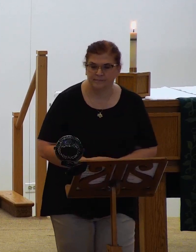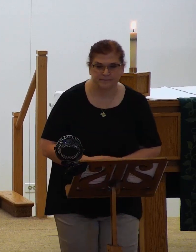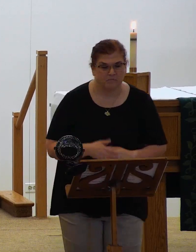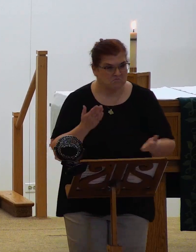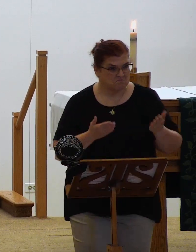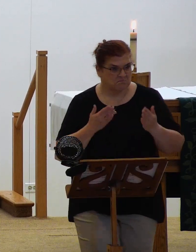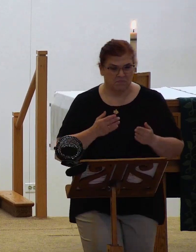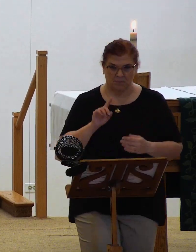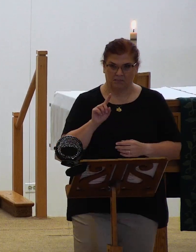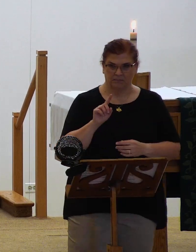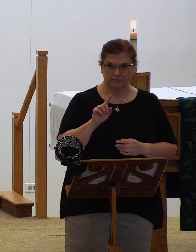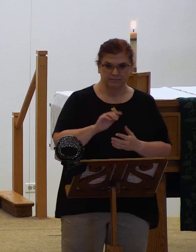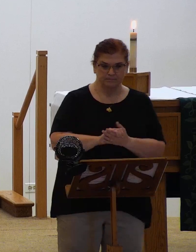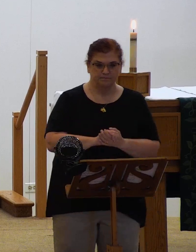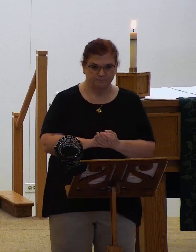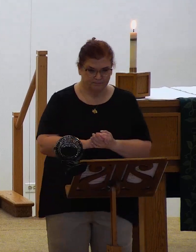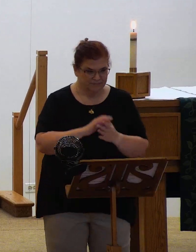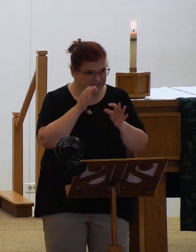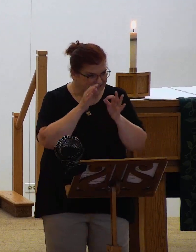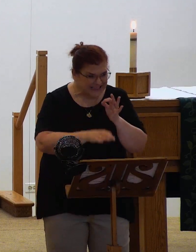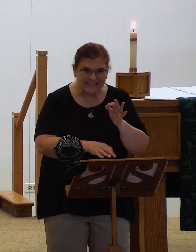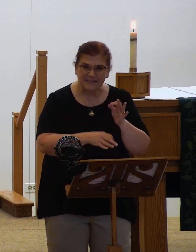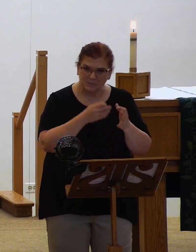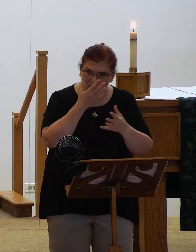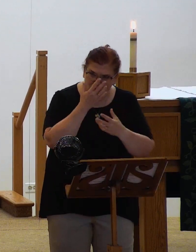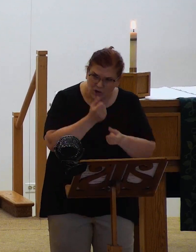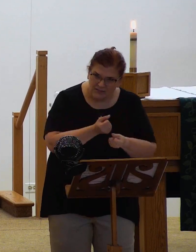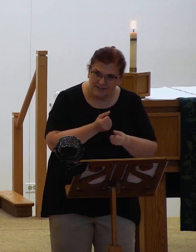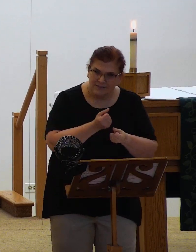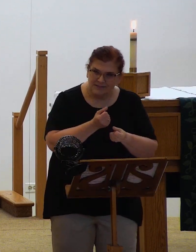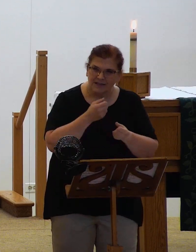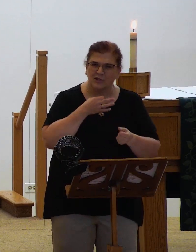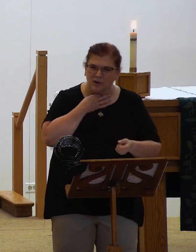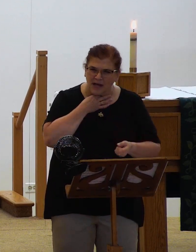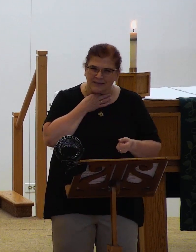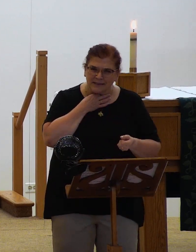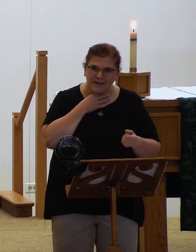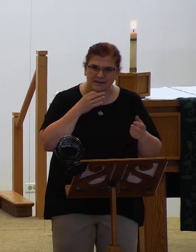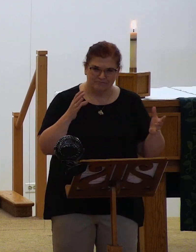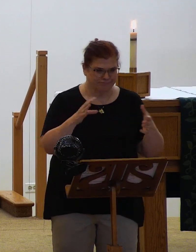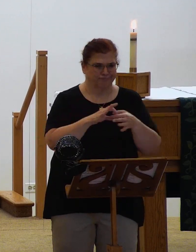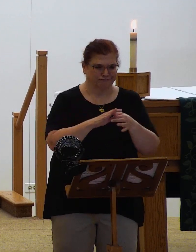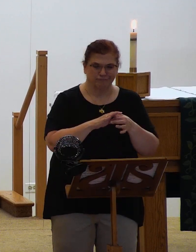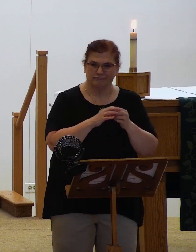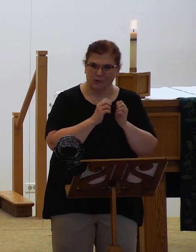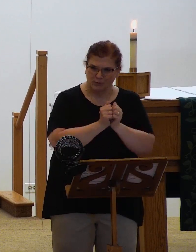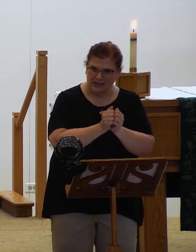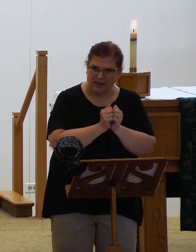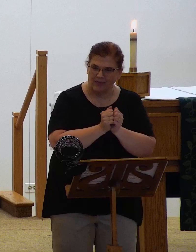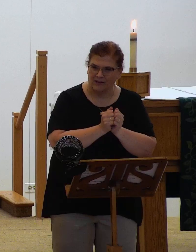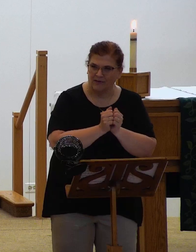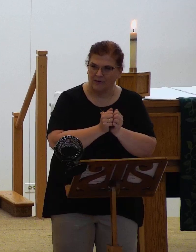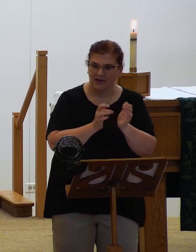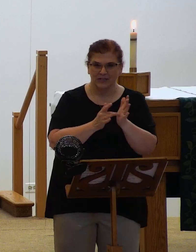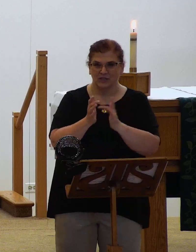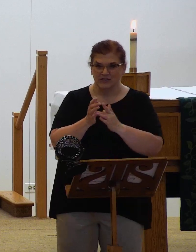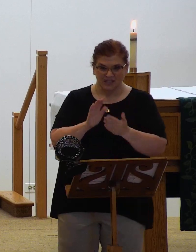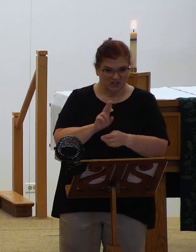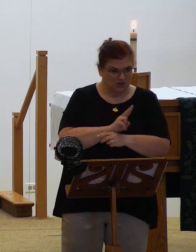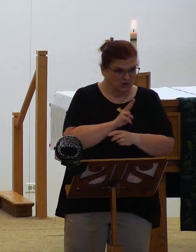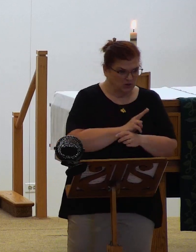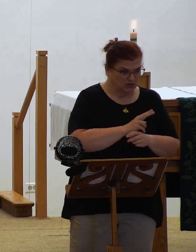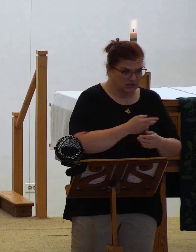Perhaps the simple trust and curiosity go hand in hand. Now, Jesus uses infants and